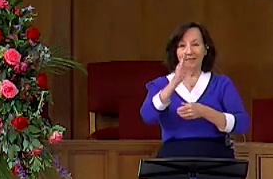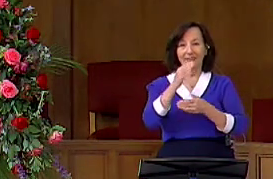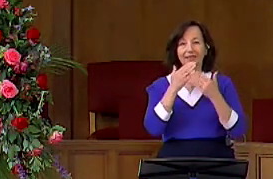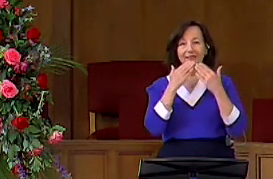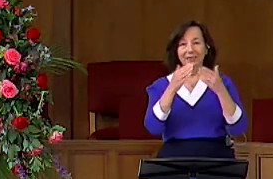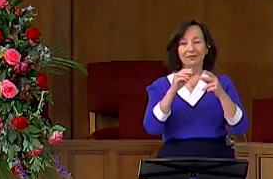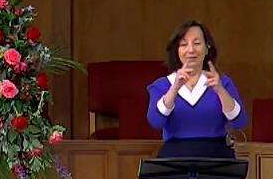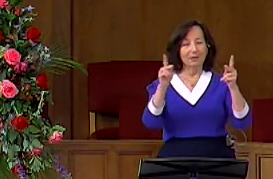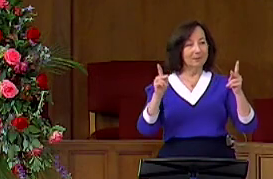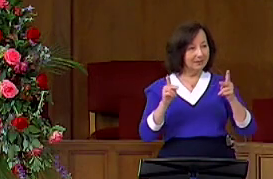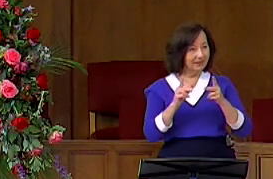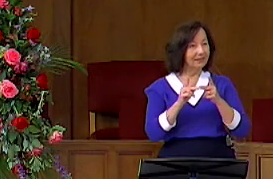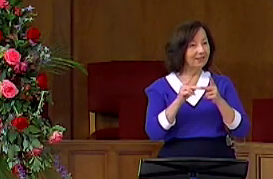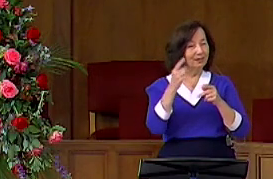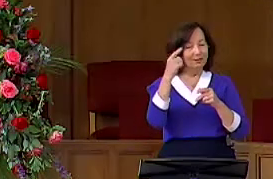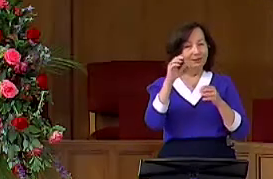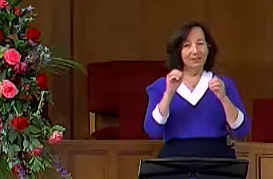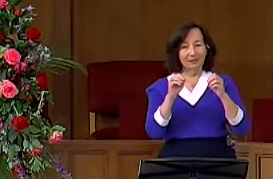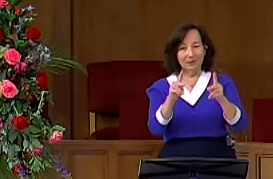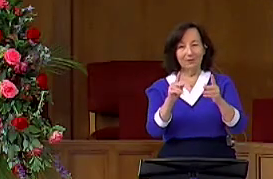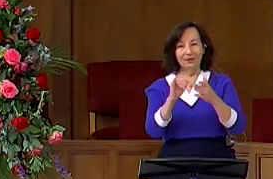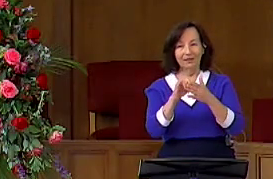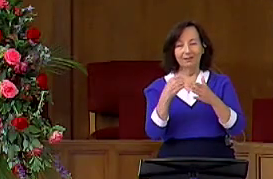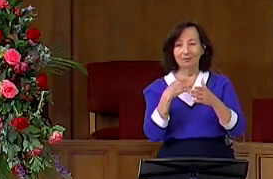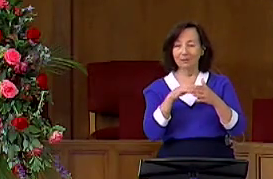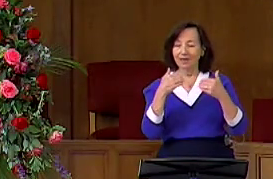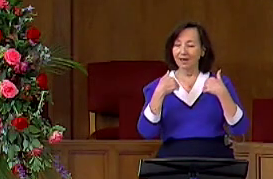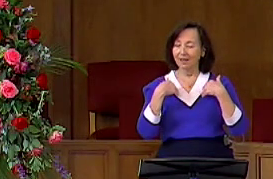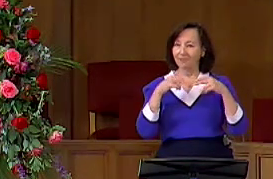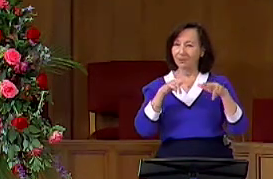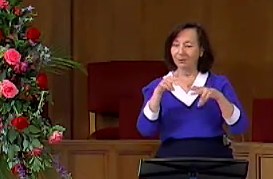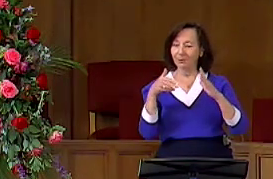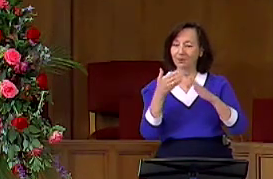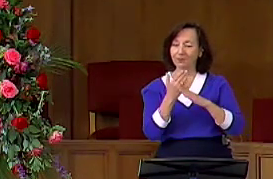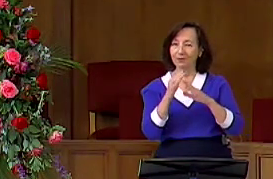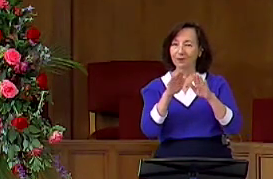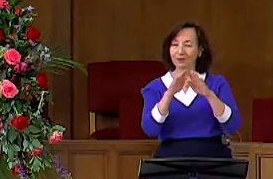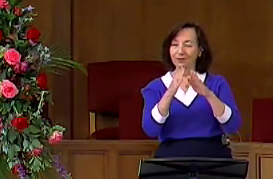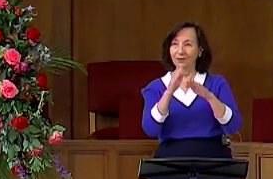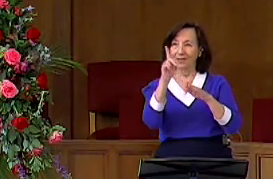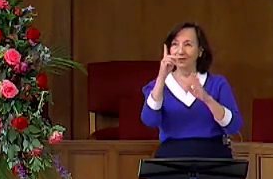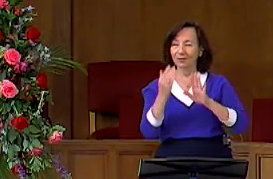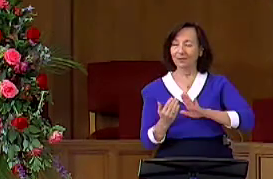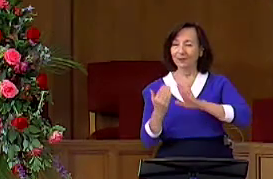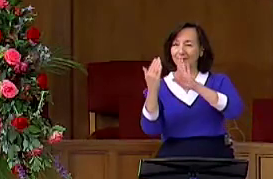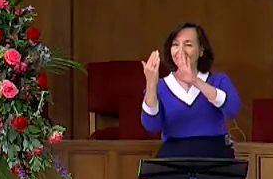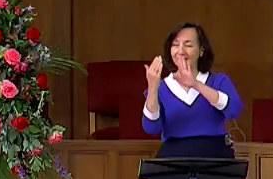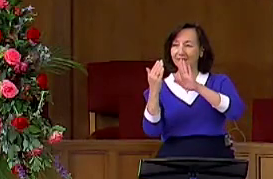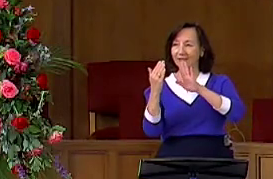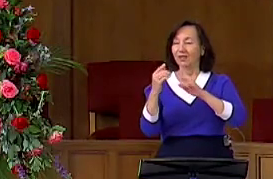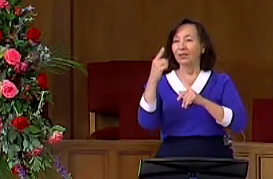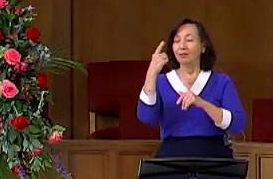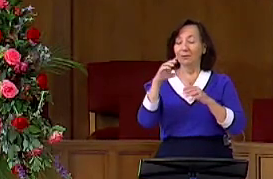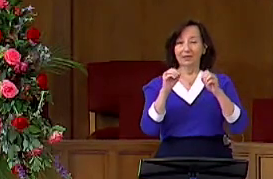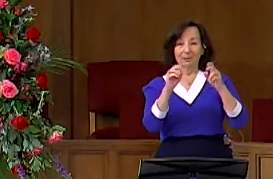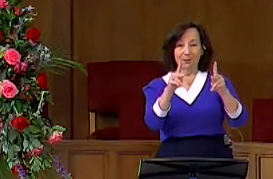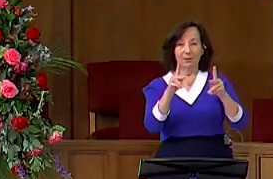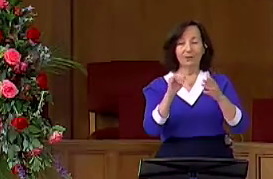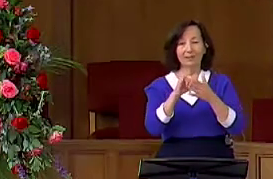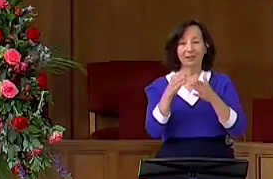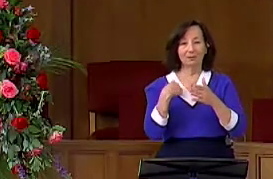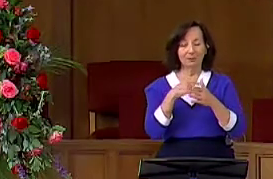place, for the opportunity that we have to walk through these doors and be in your presence, for the opportunity that